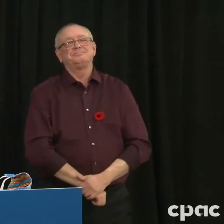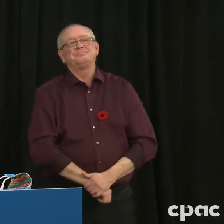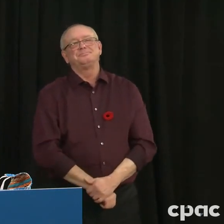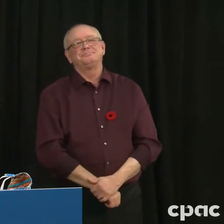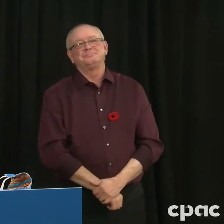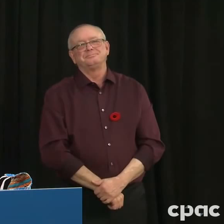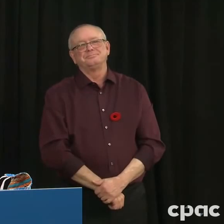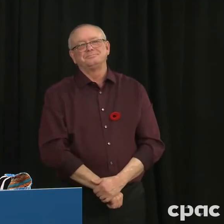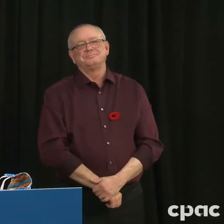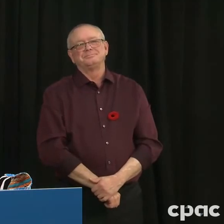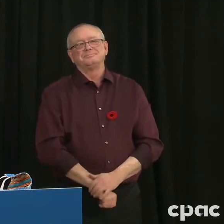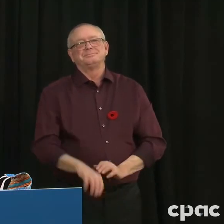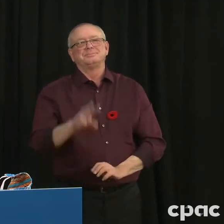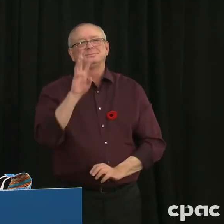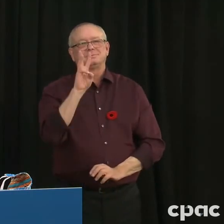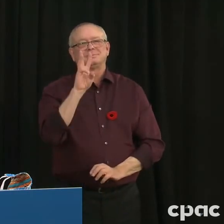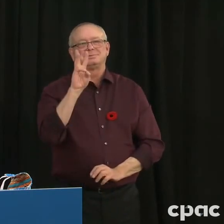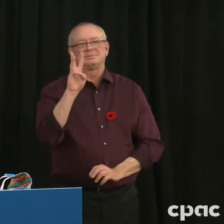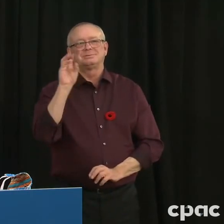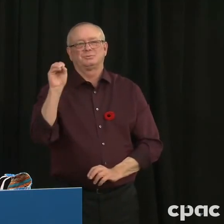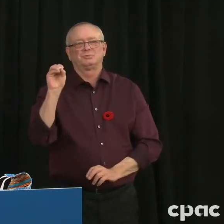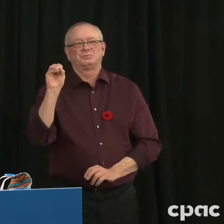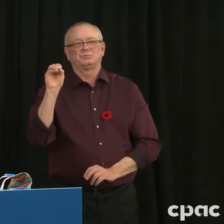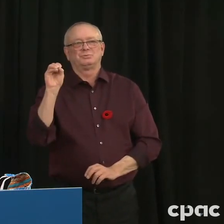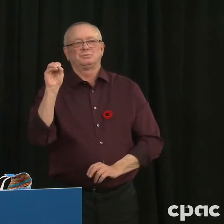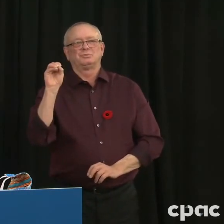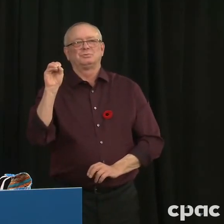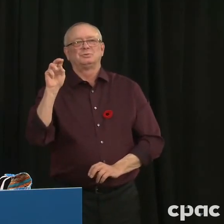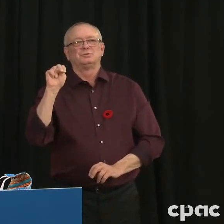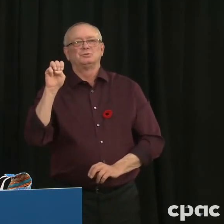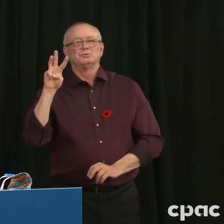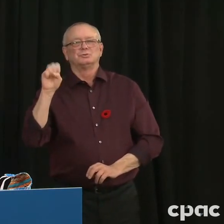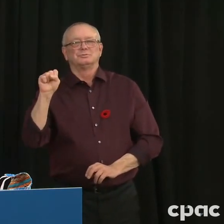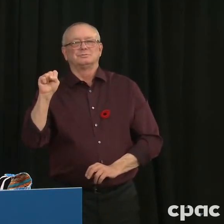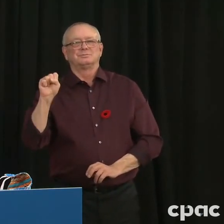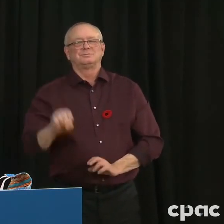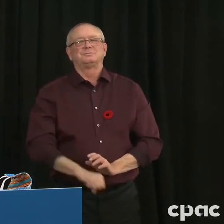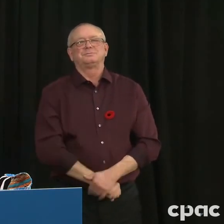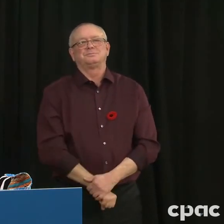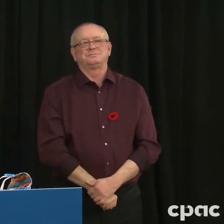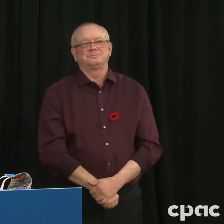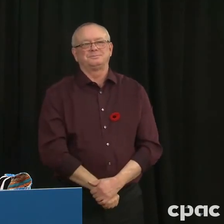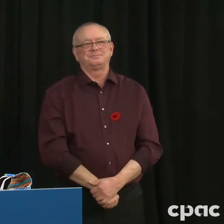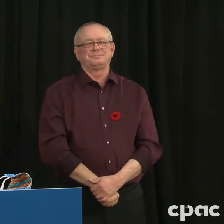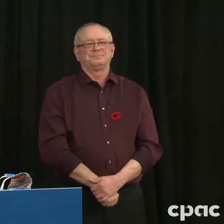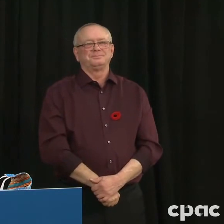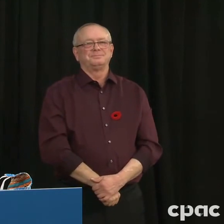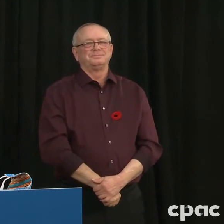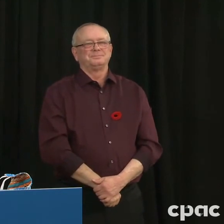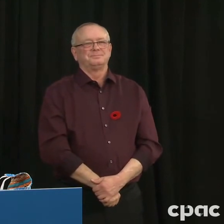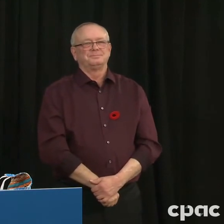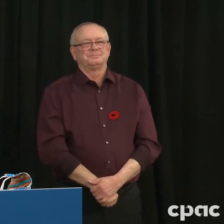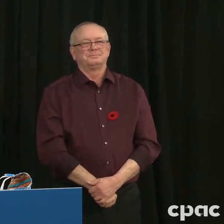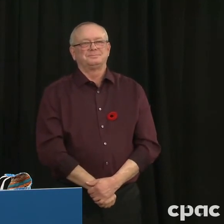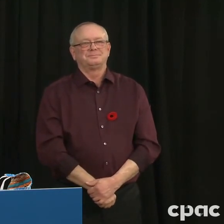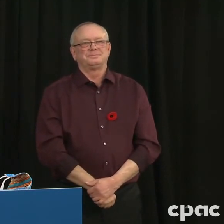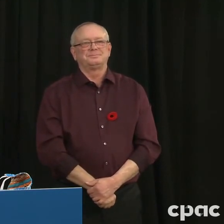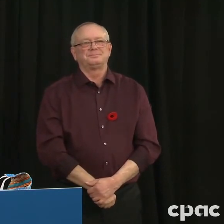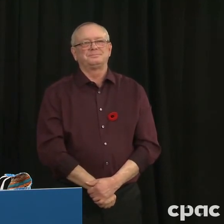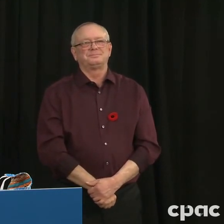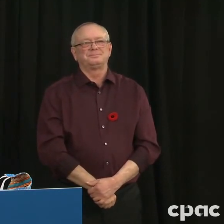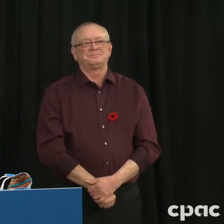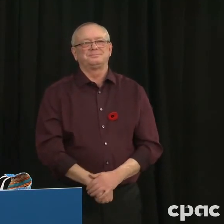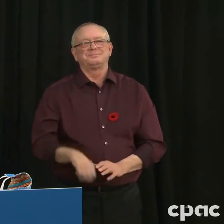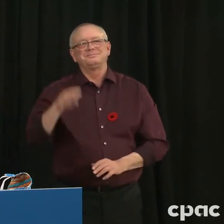News. Hi, Dr. Hinshaw. When we talk about the amount of cases being linked to social gatherings and stuff,